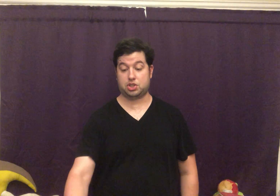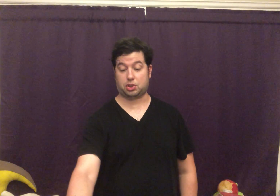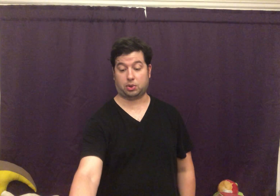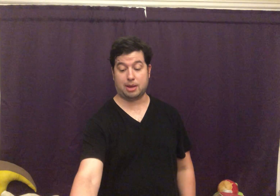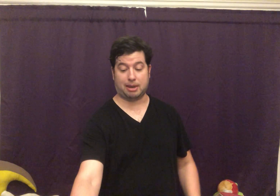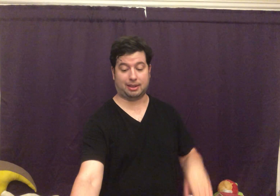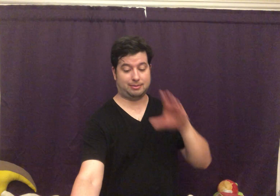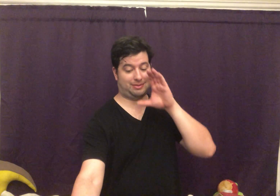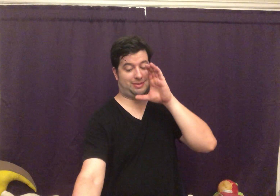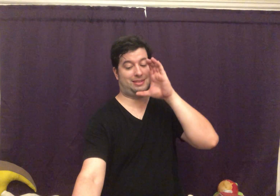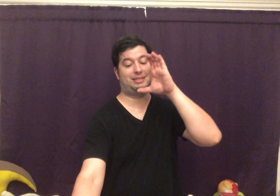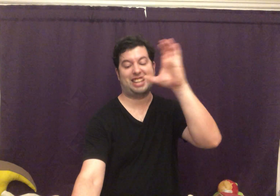Screaming.